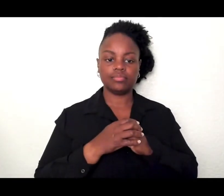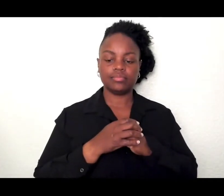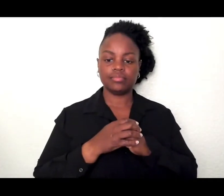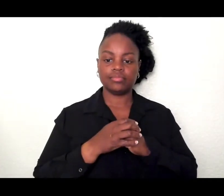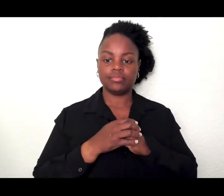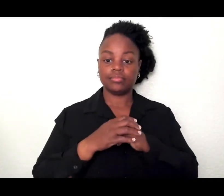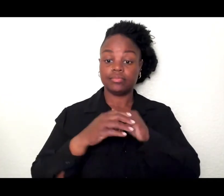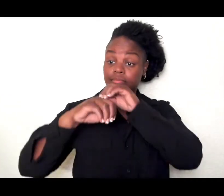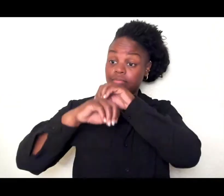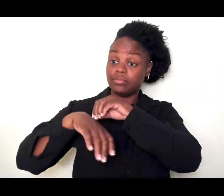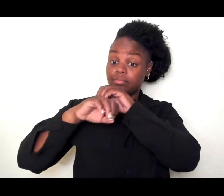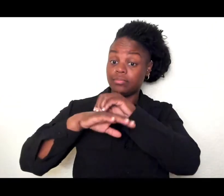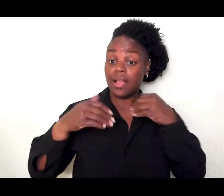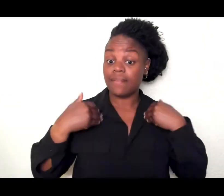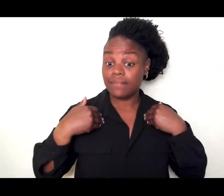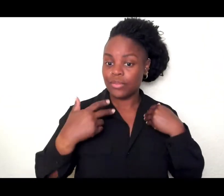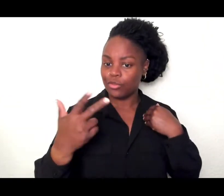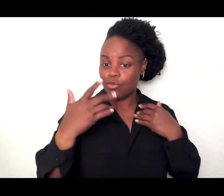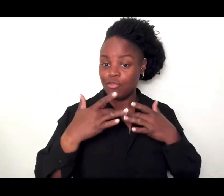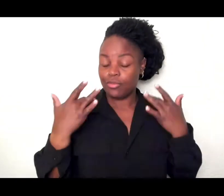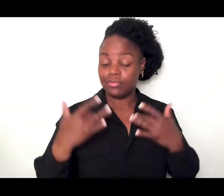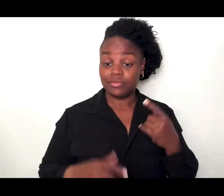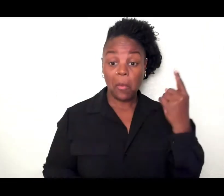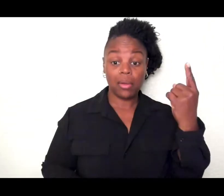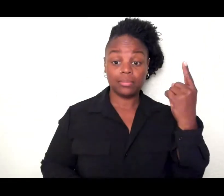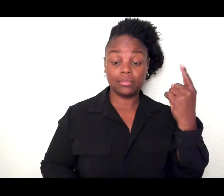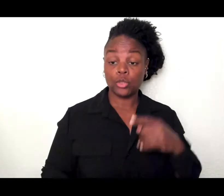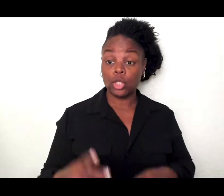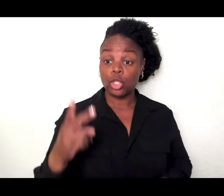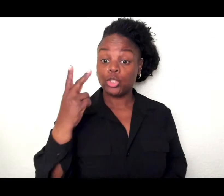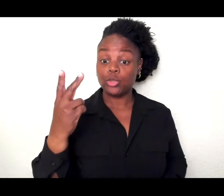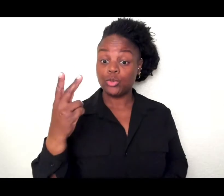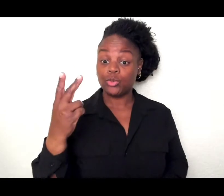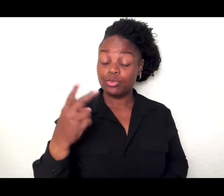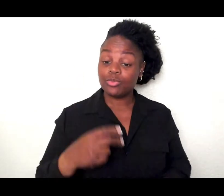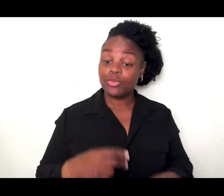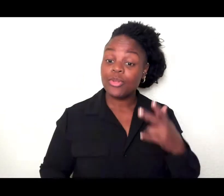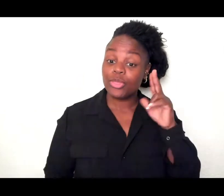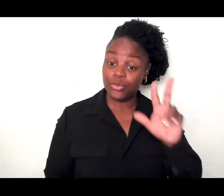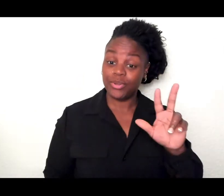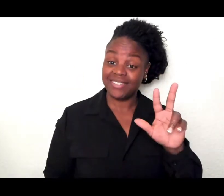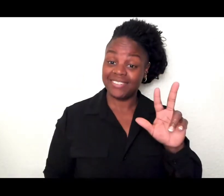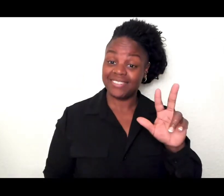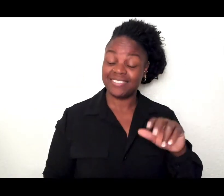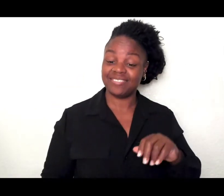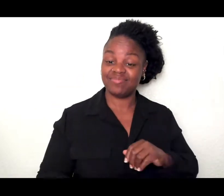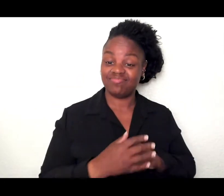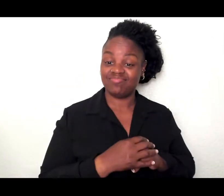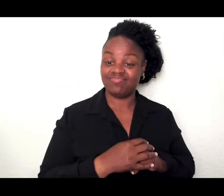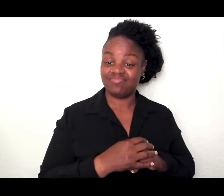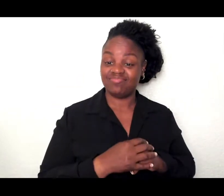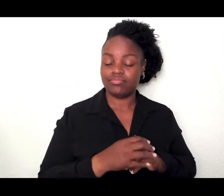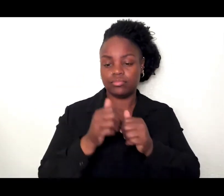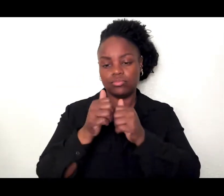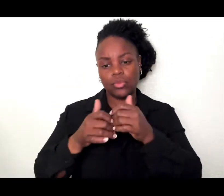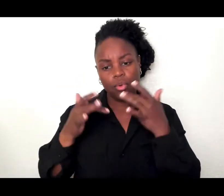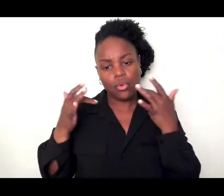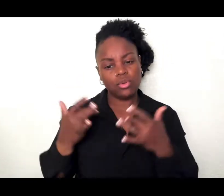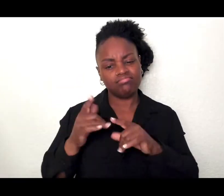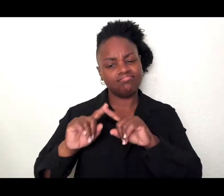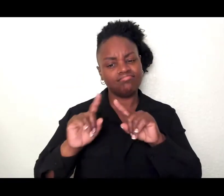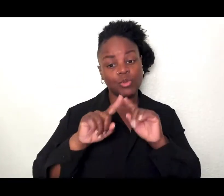An octopus has 3 hearts. 1, 2, 3. Each heart has